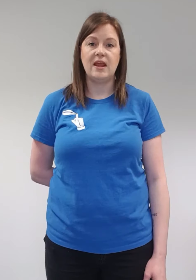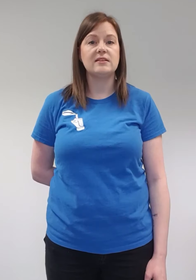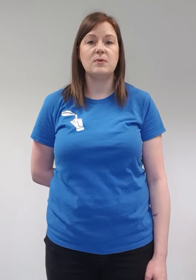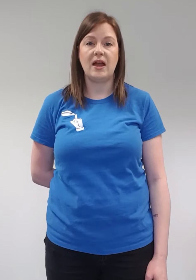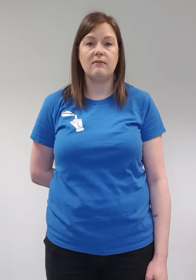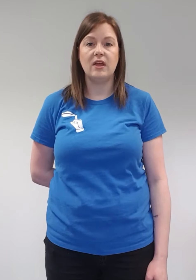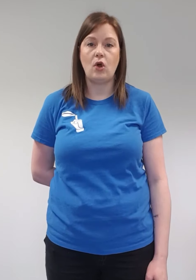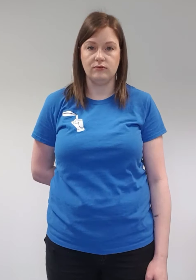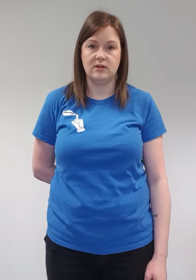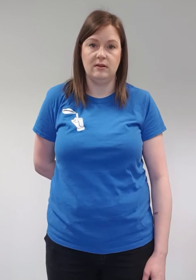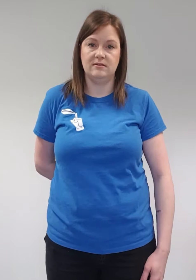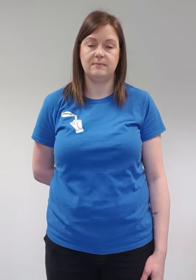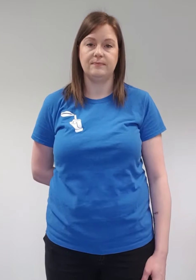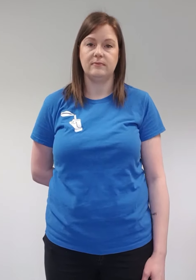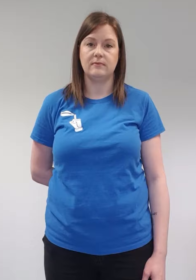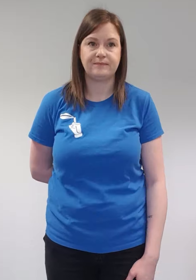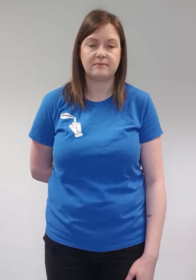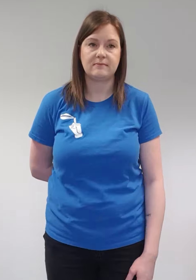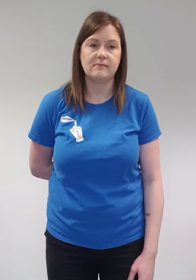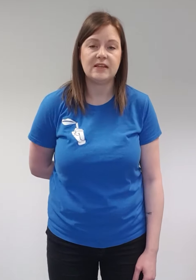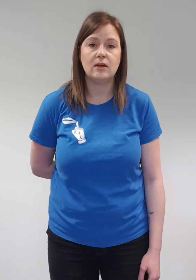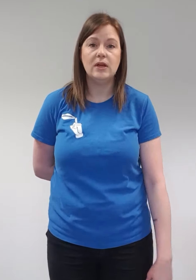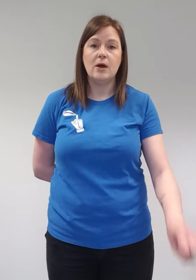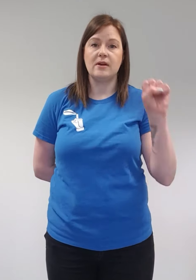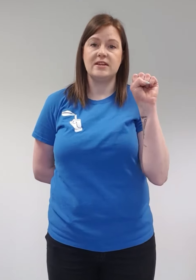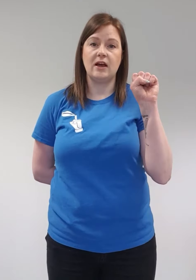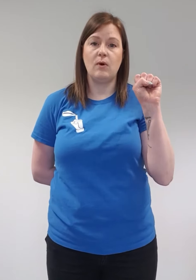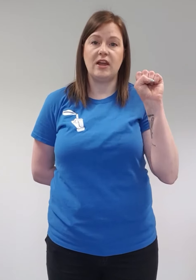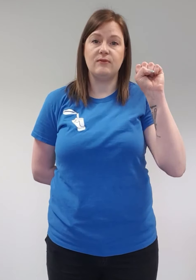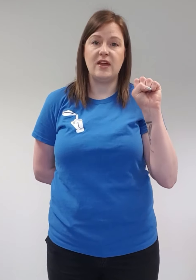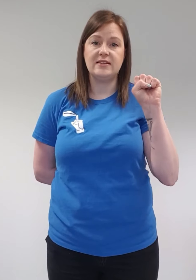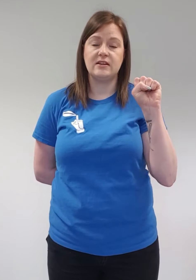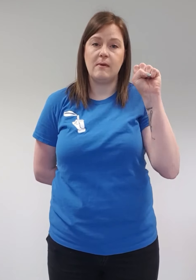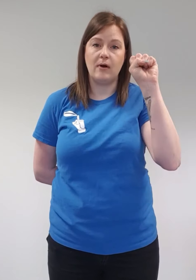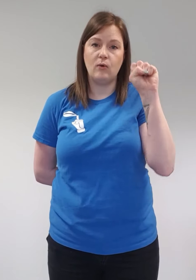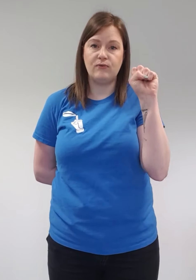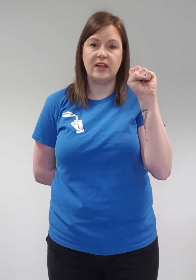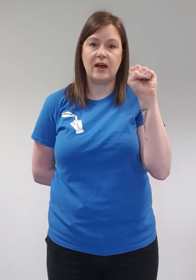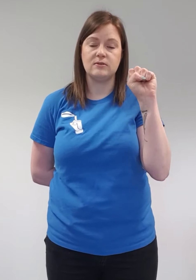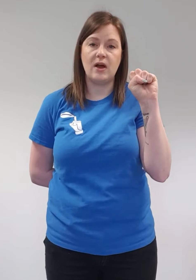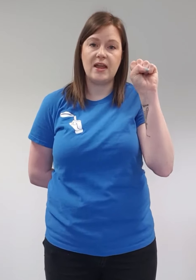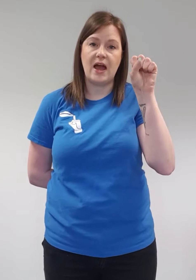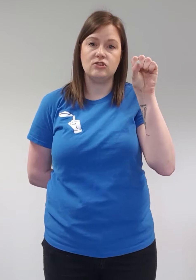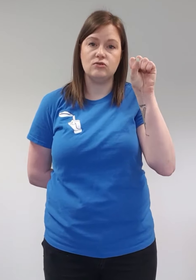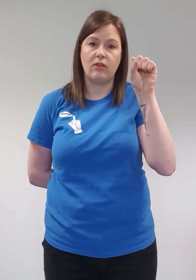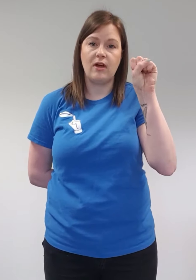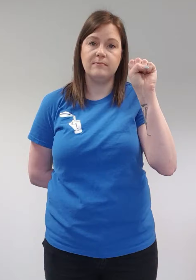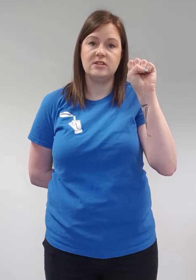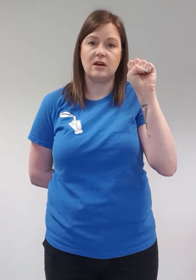Next we have incontinence. So we're going to take our working fist, remember all fingernails away, and use your thumb to tuck in